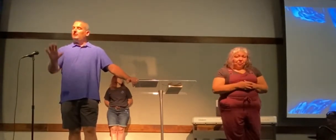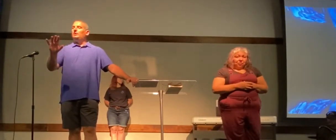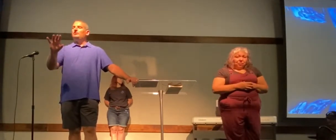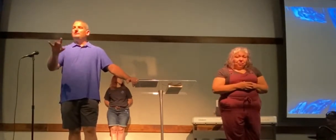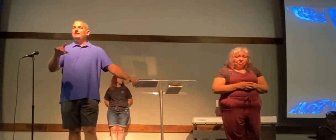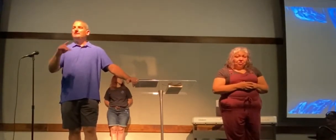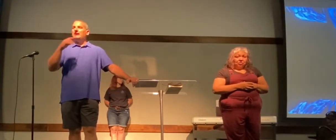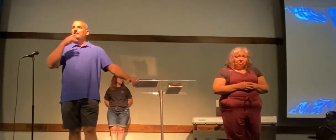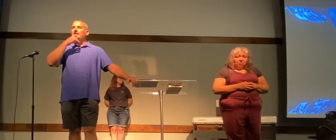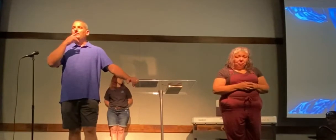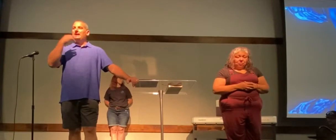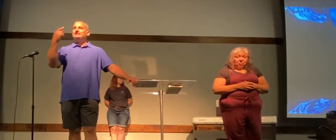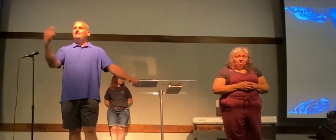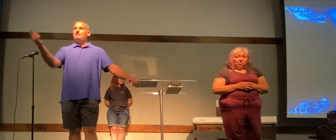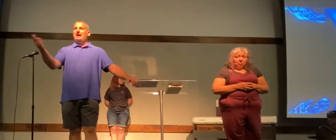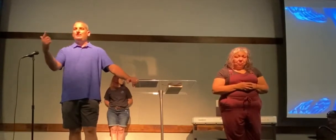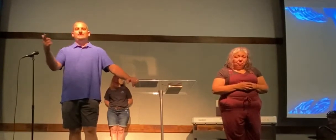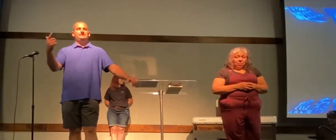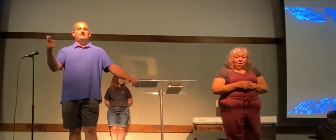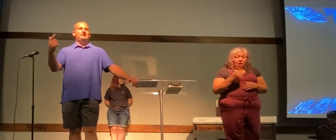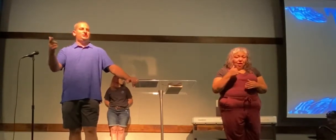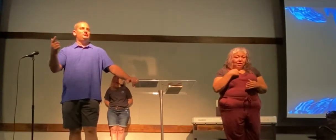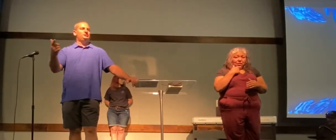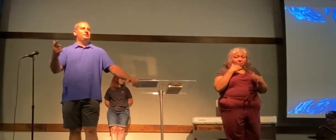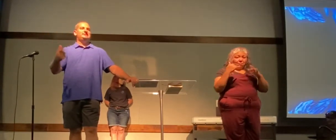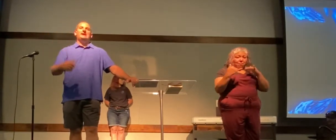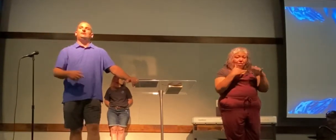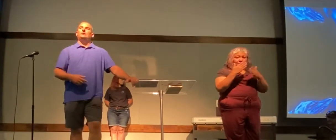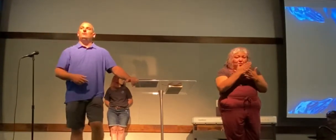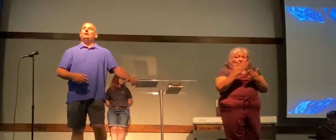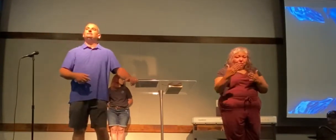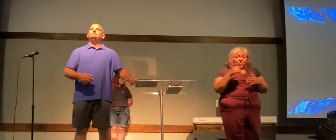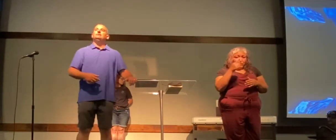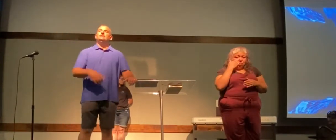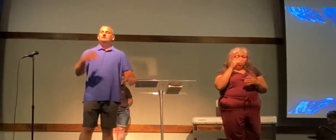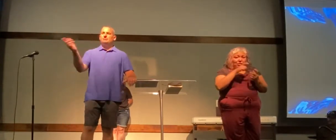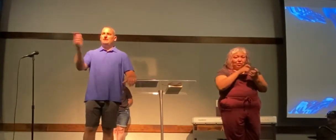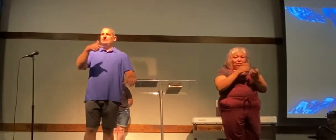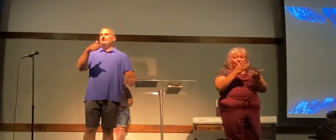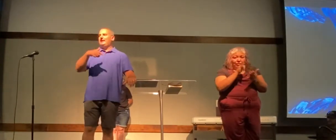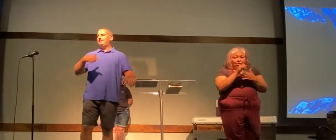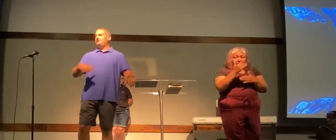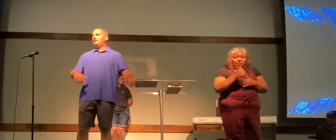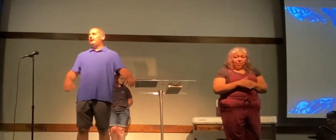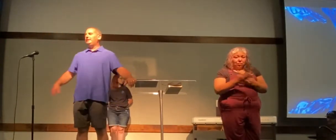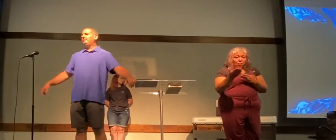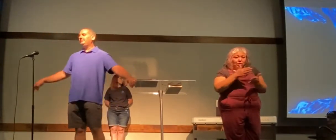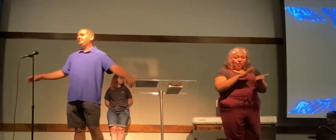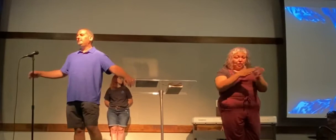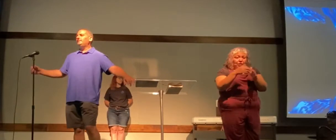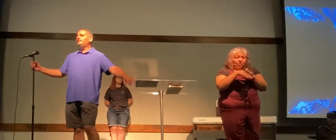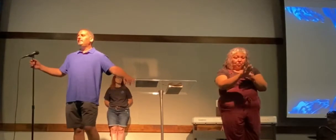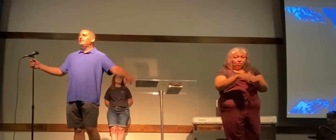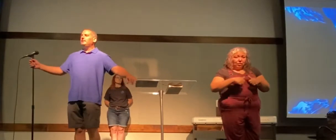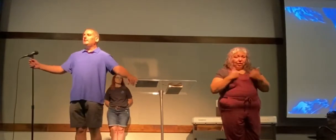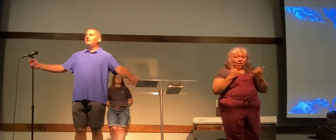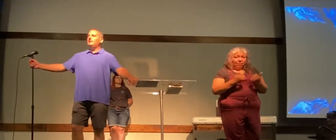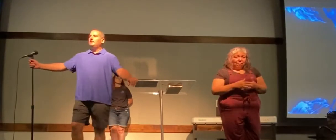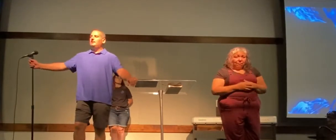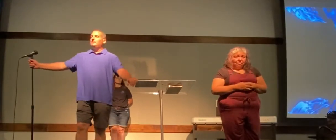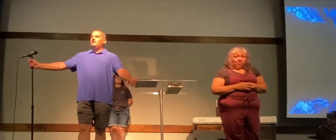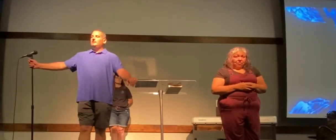I don't know what those things are, but when I said battling some things, you knew exactly what it was. It's bringing death into your life.